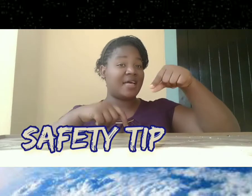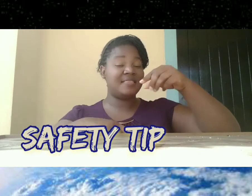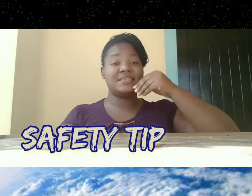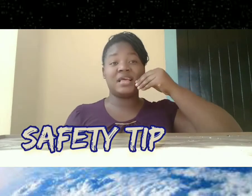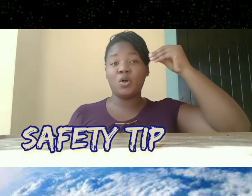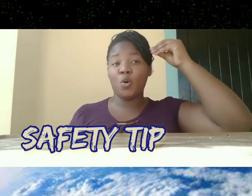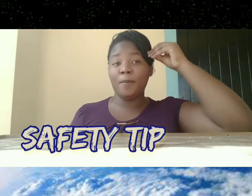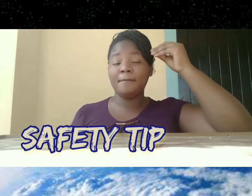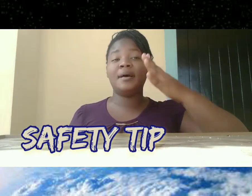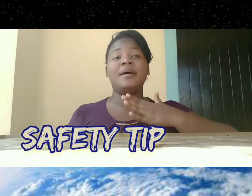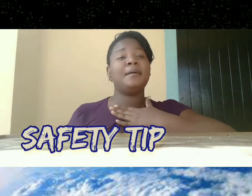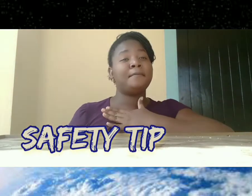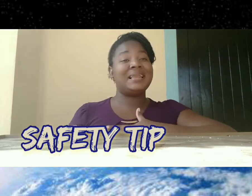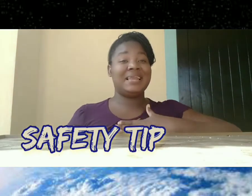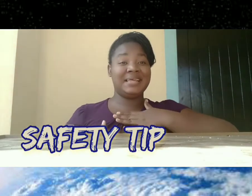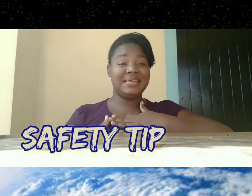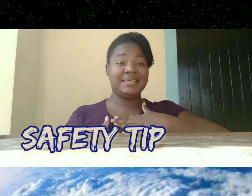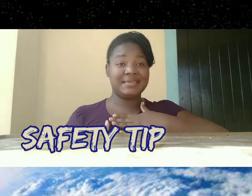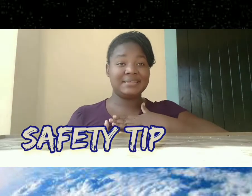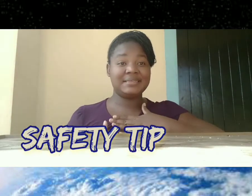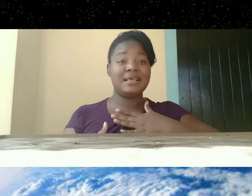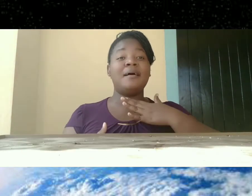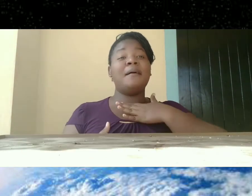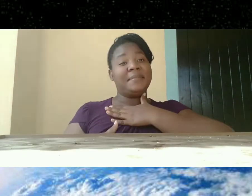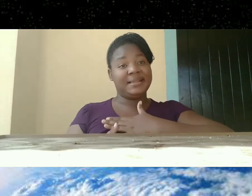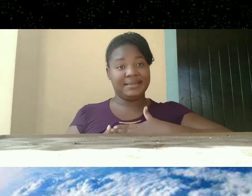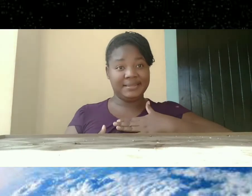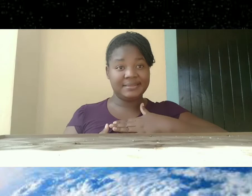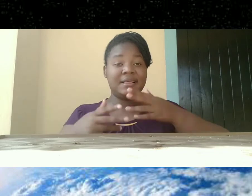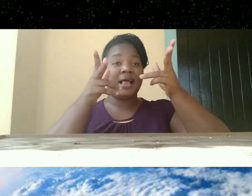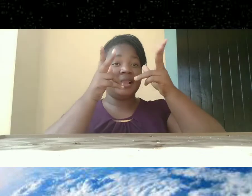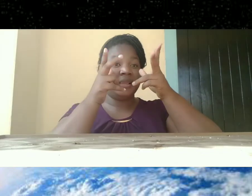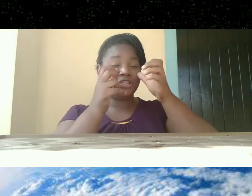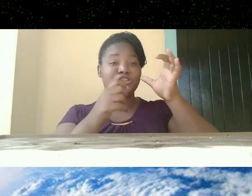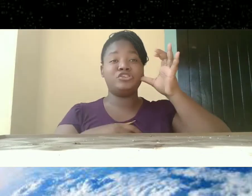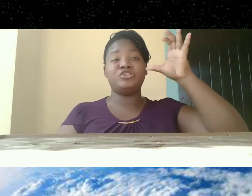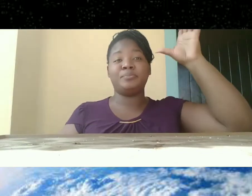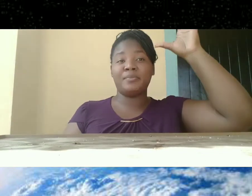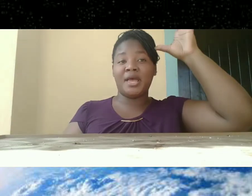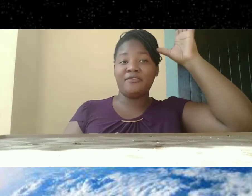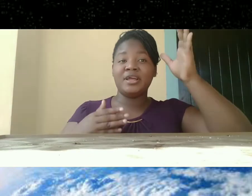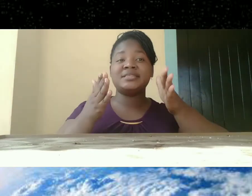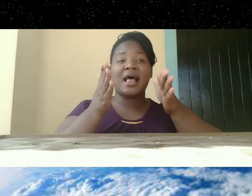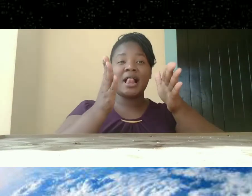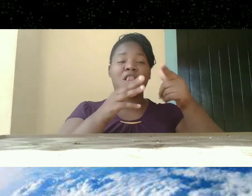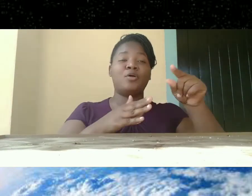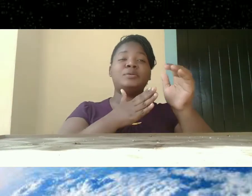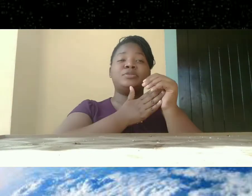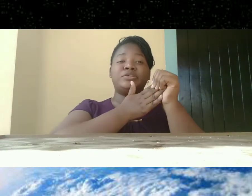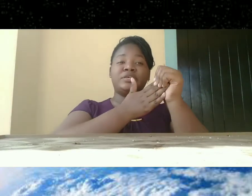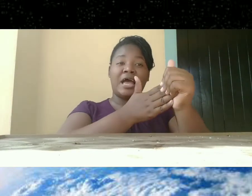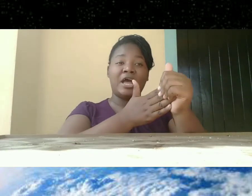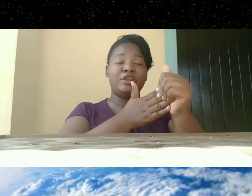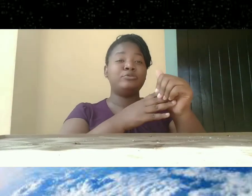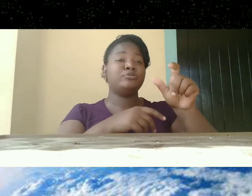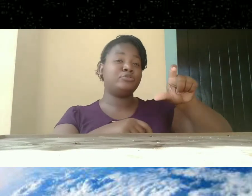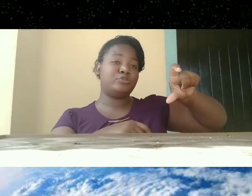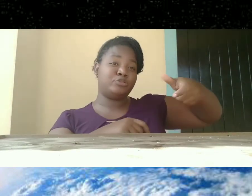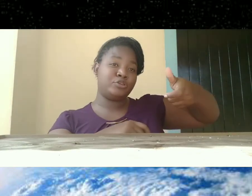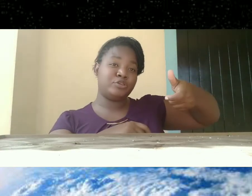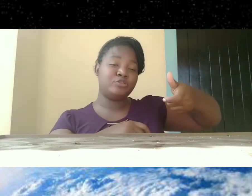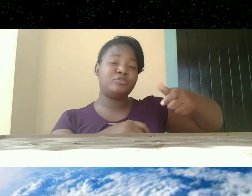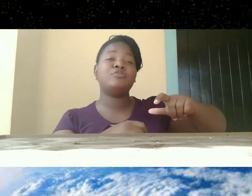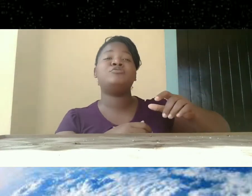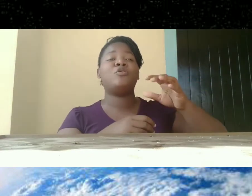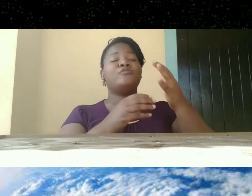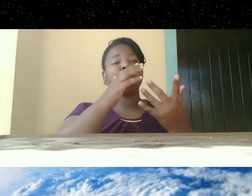Students, if you want to try this at home, please listen to your parents. Allow them to